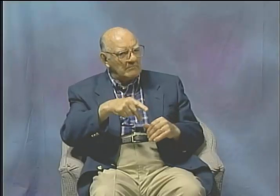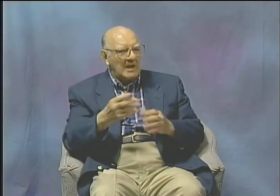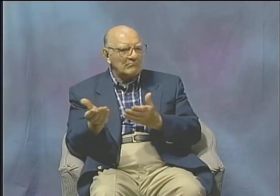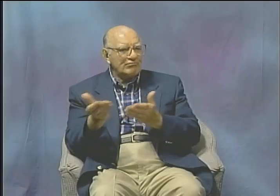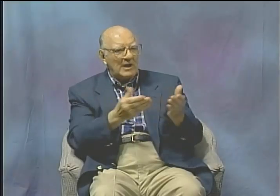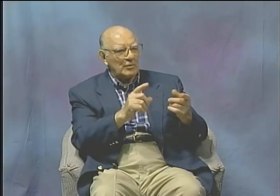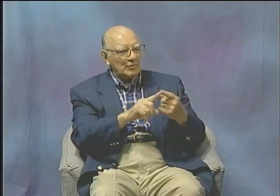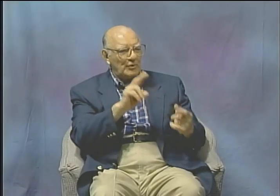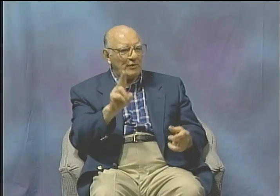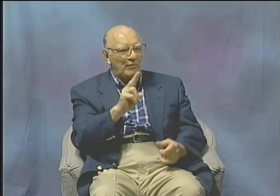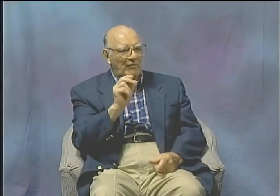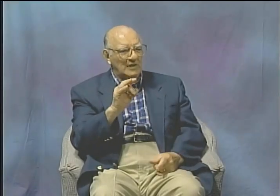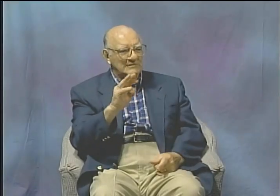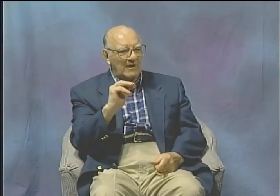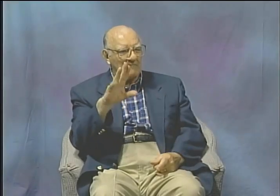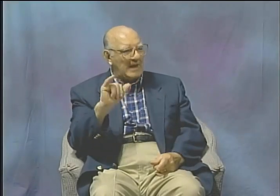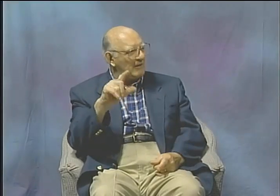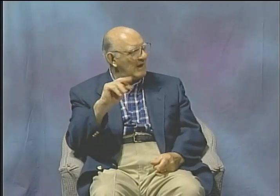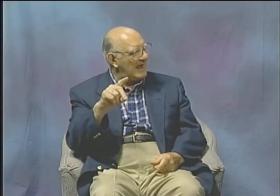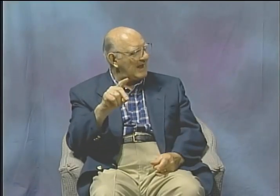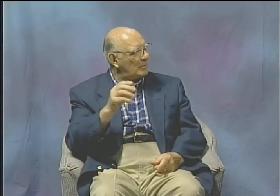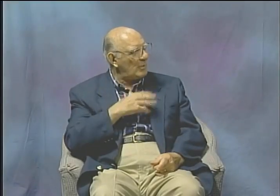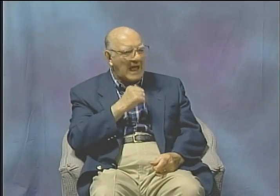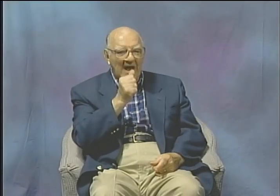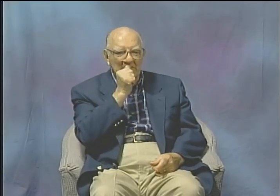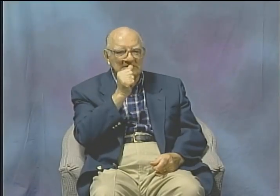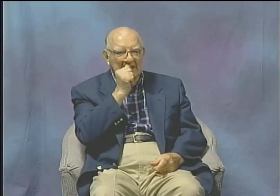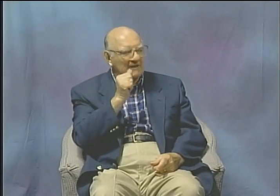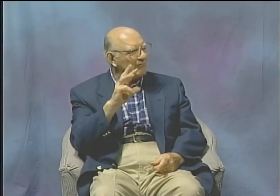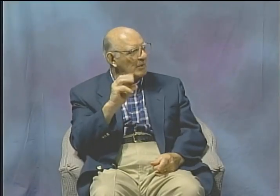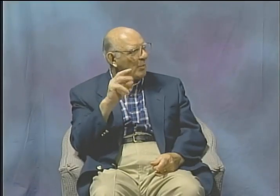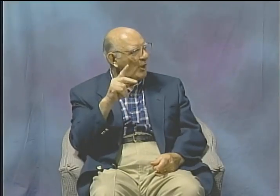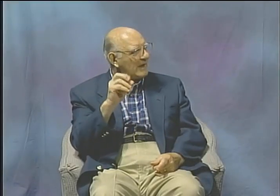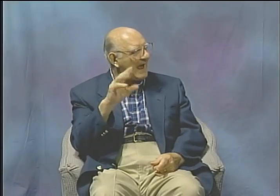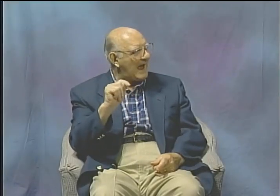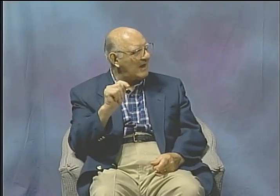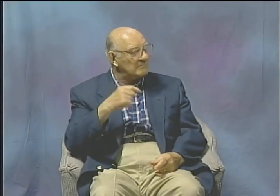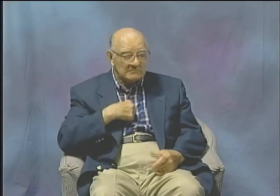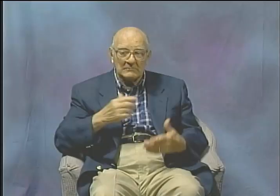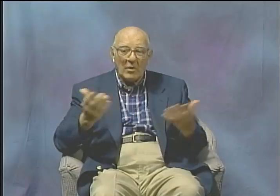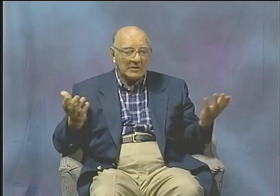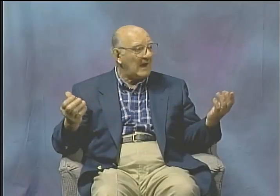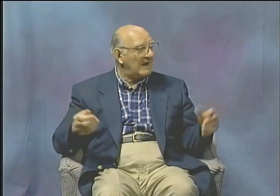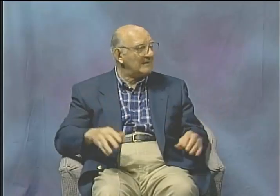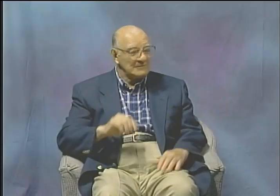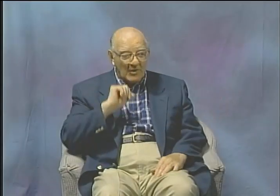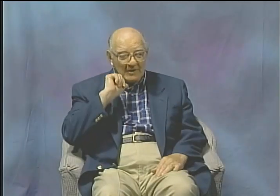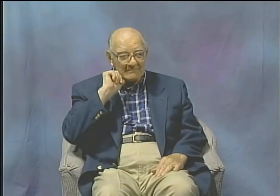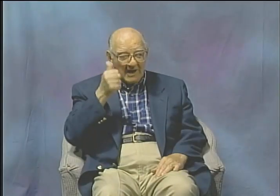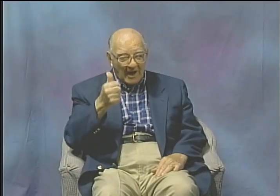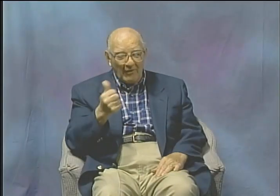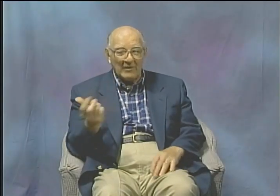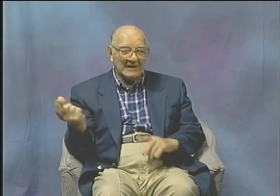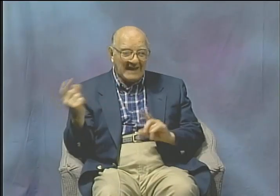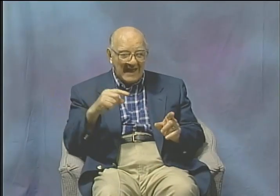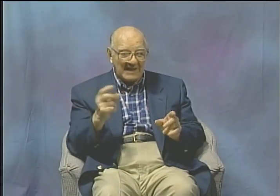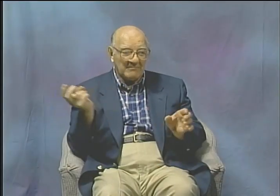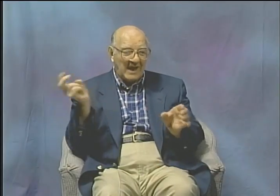and bring you to the University of Maryland. We will have a secret workout. Okay. No, he came. I got